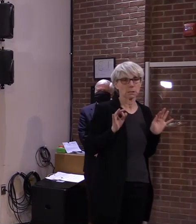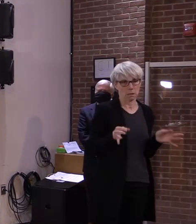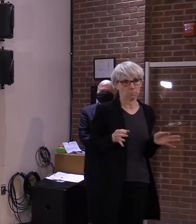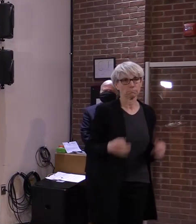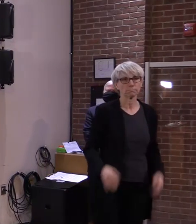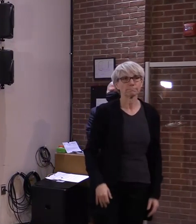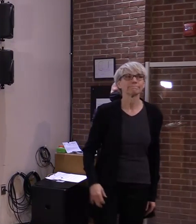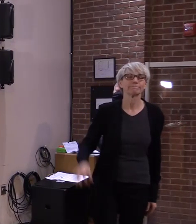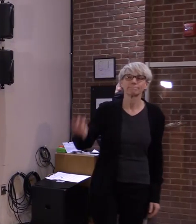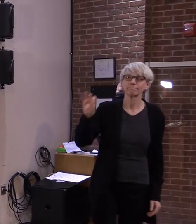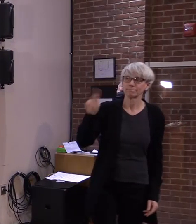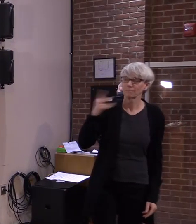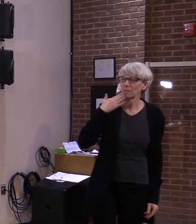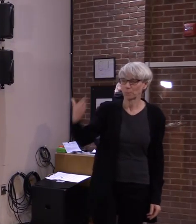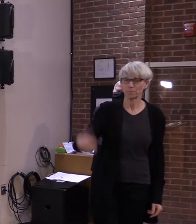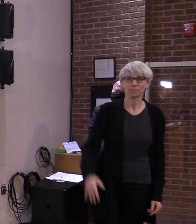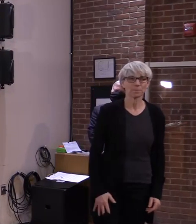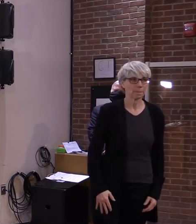Okay, thank you very much.